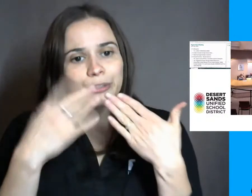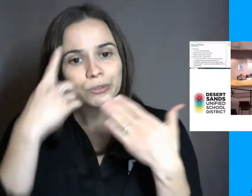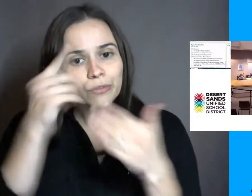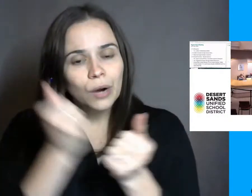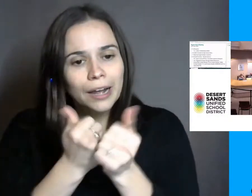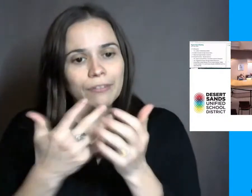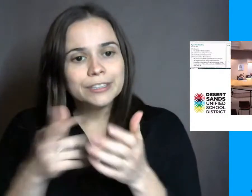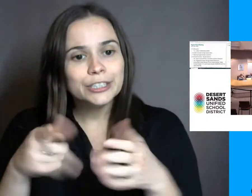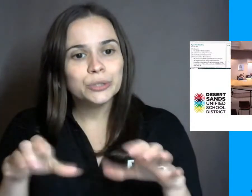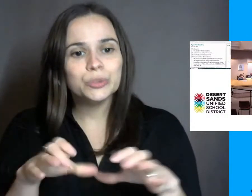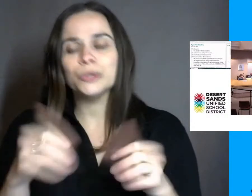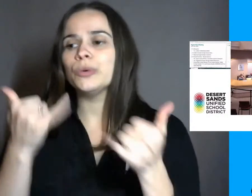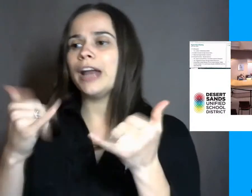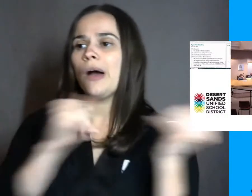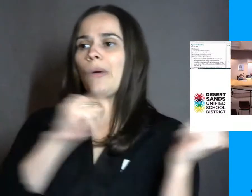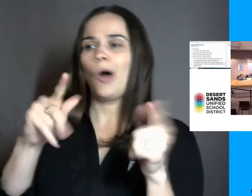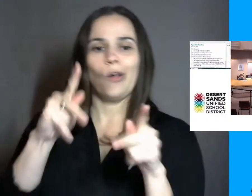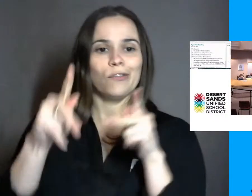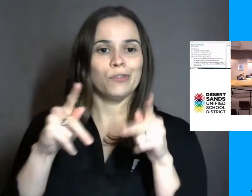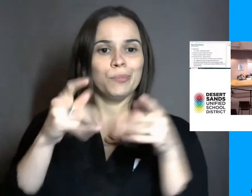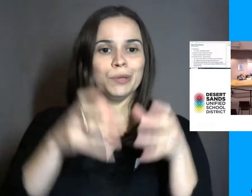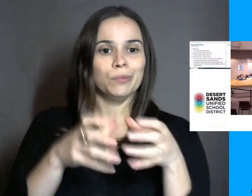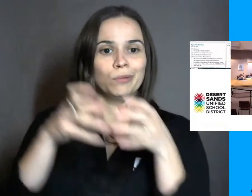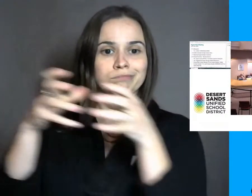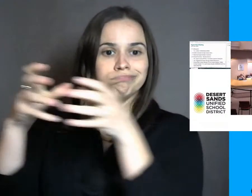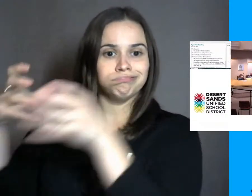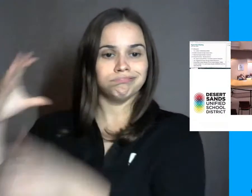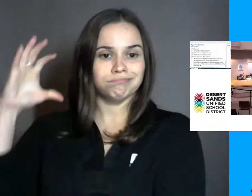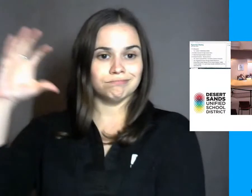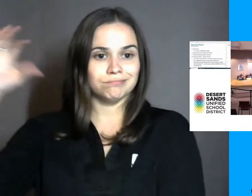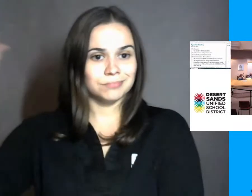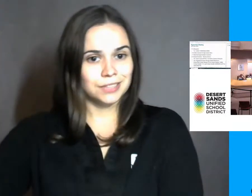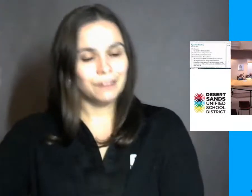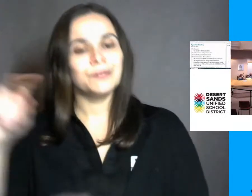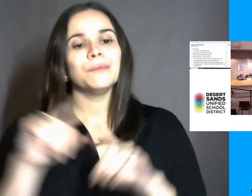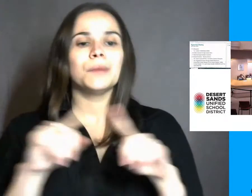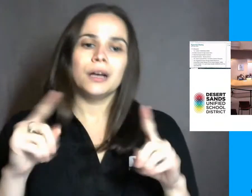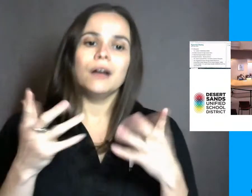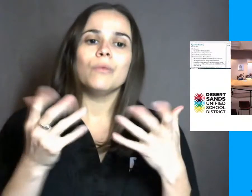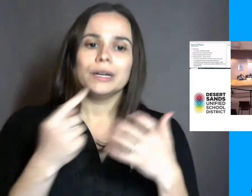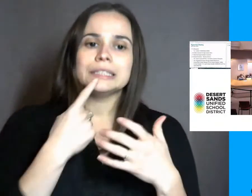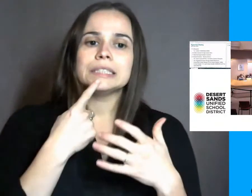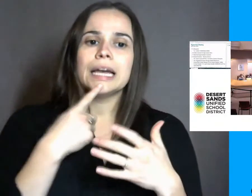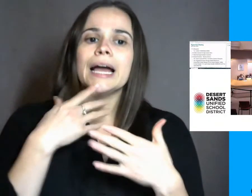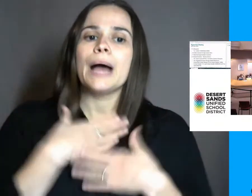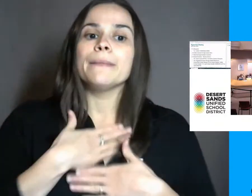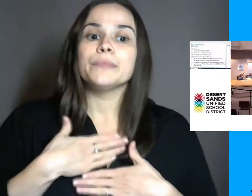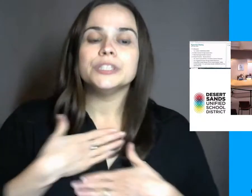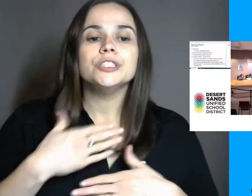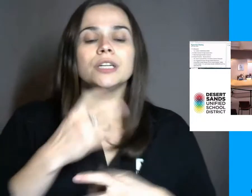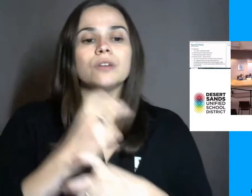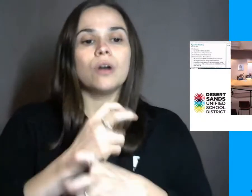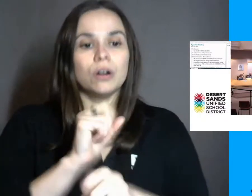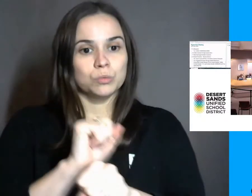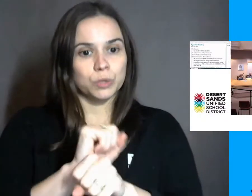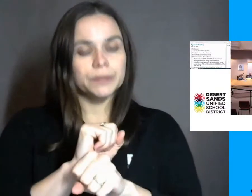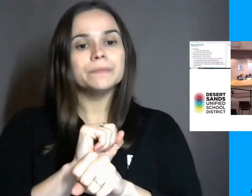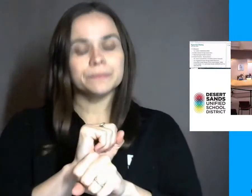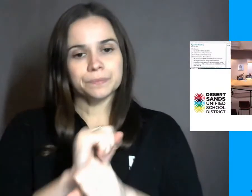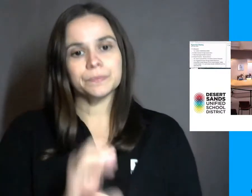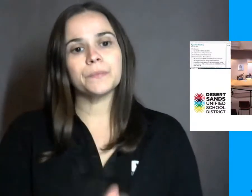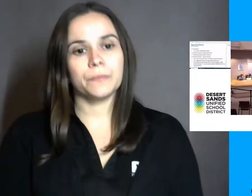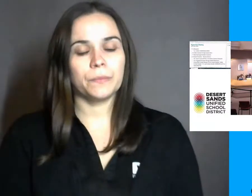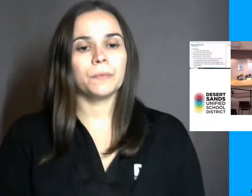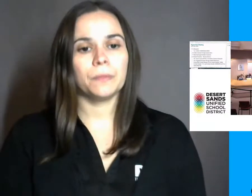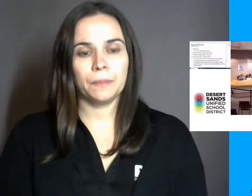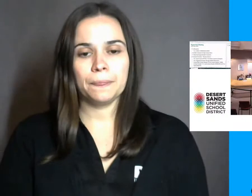but I just wanted to say that I really appreciate the hard work that they do. And they do, they are